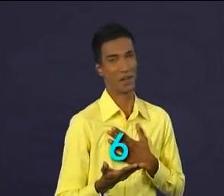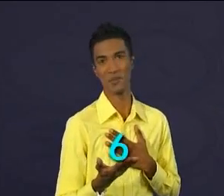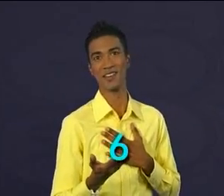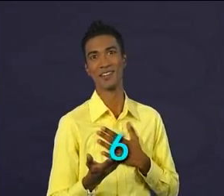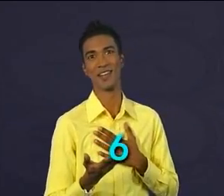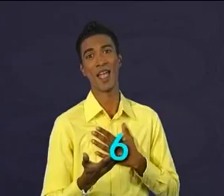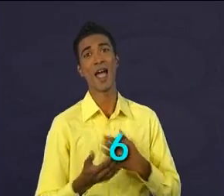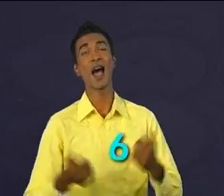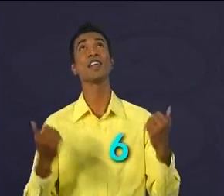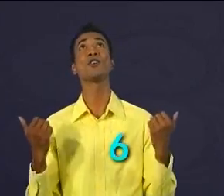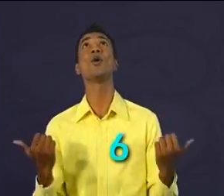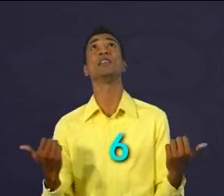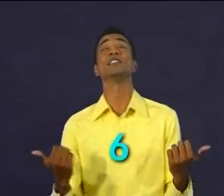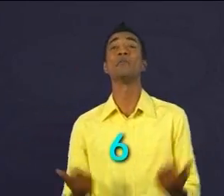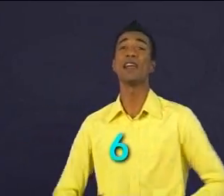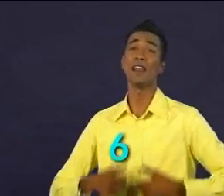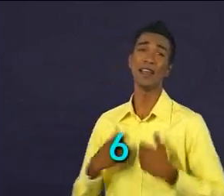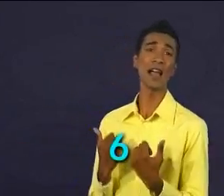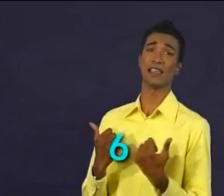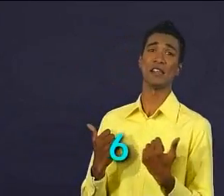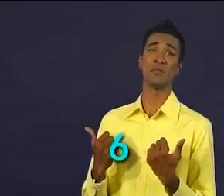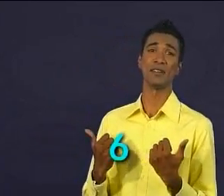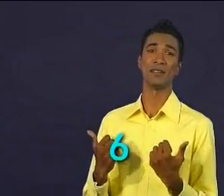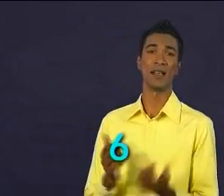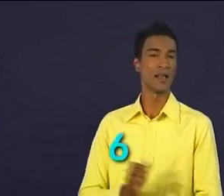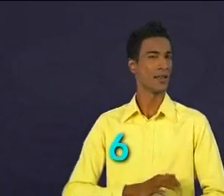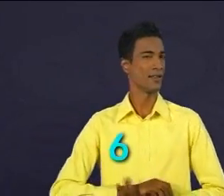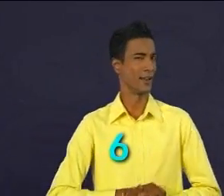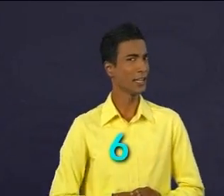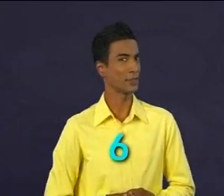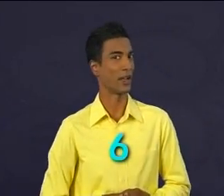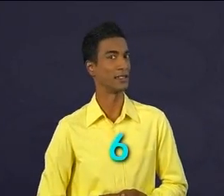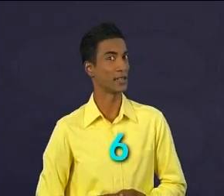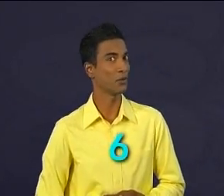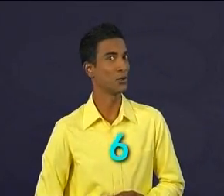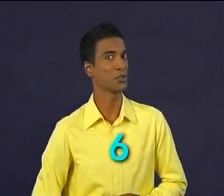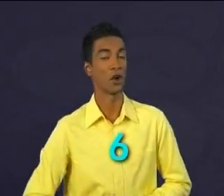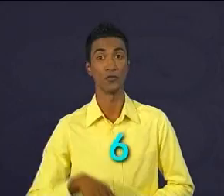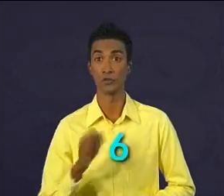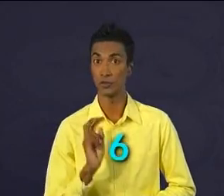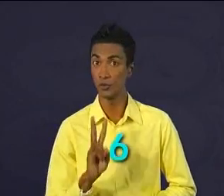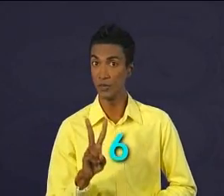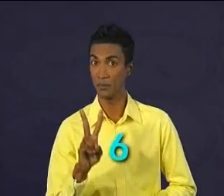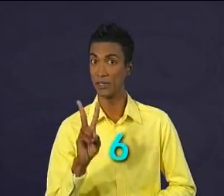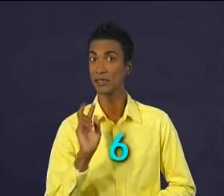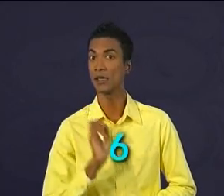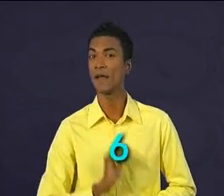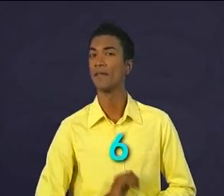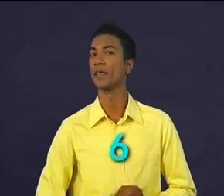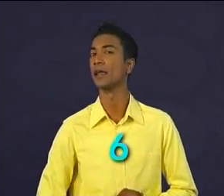number. I call it my lucky number. Let's find some groups of 2 numbers that can